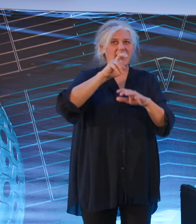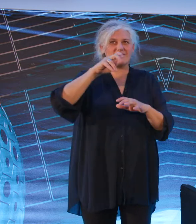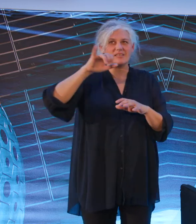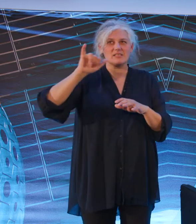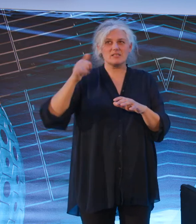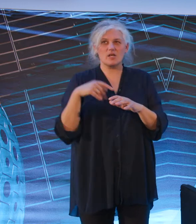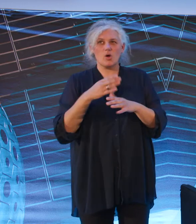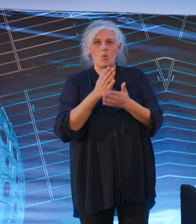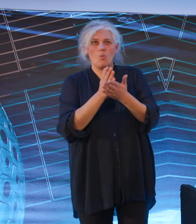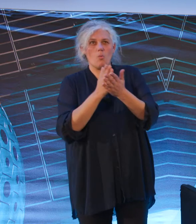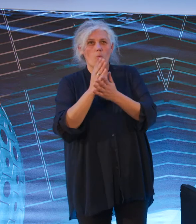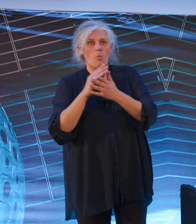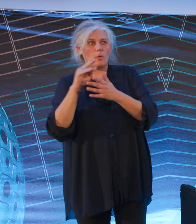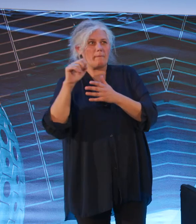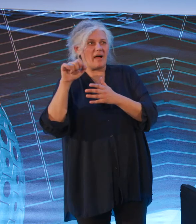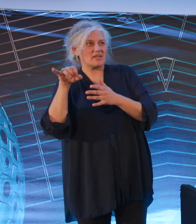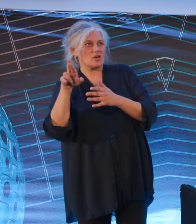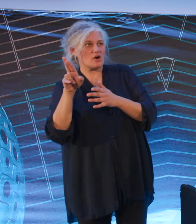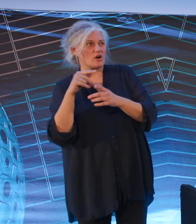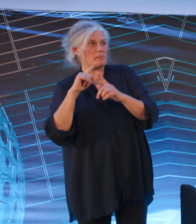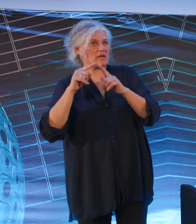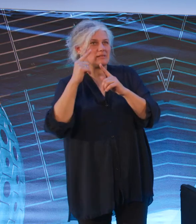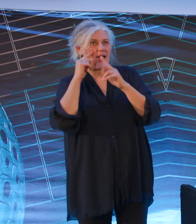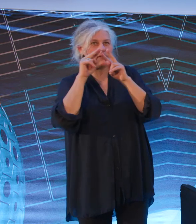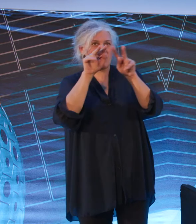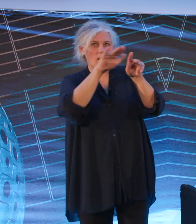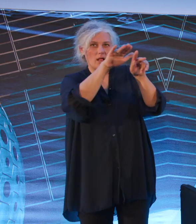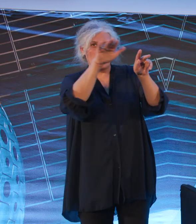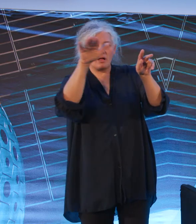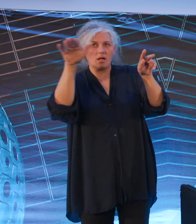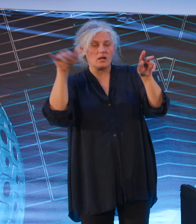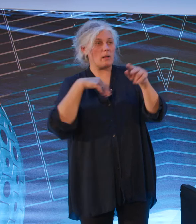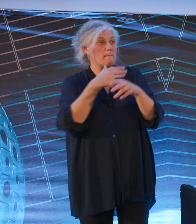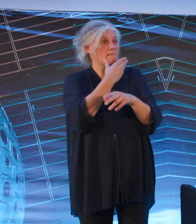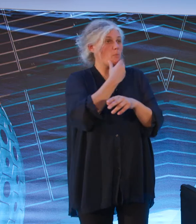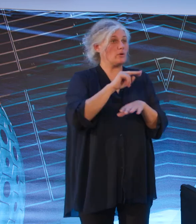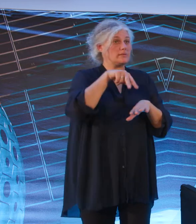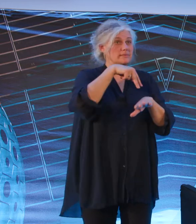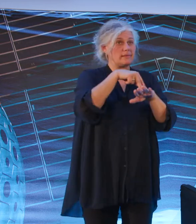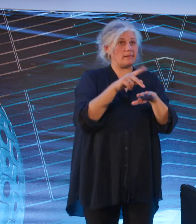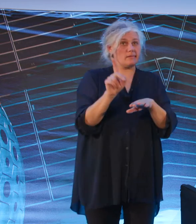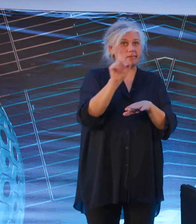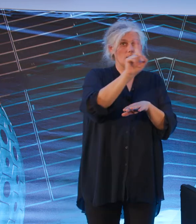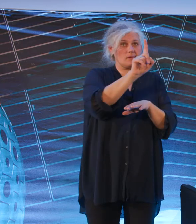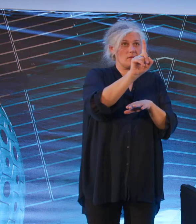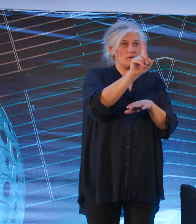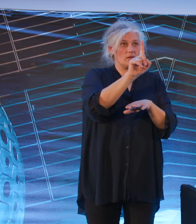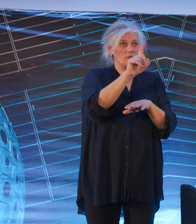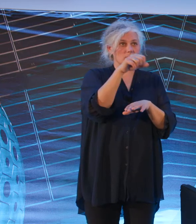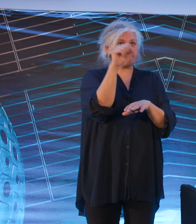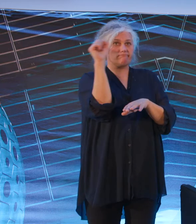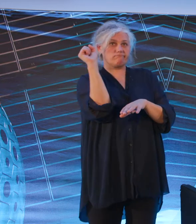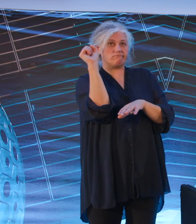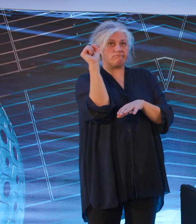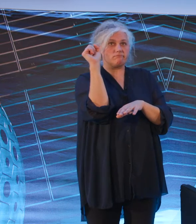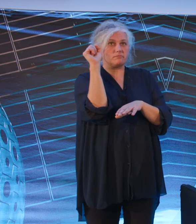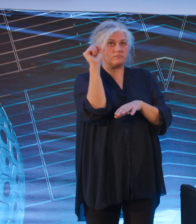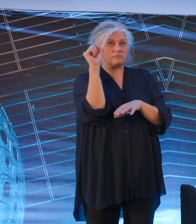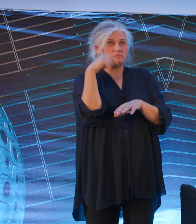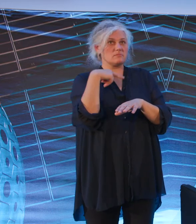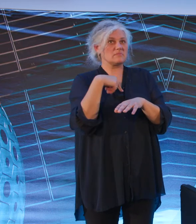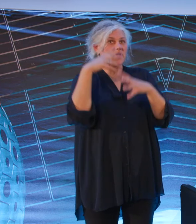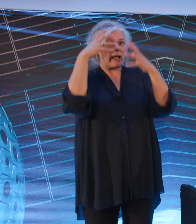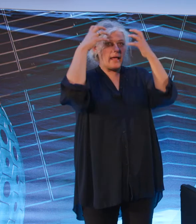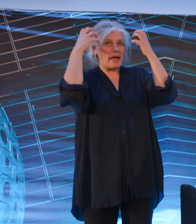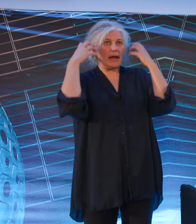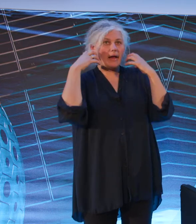by woodpeckers and kept by yellow-eyed owls. The boy is standing with his head tipped back, sandy hair